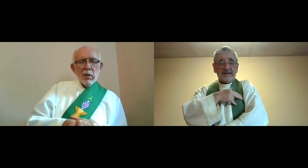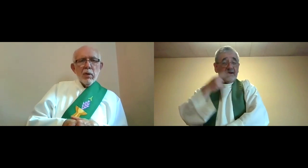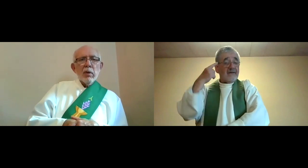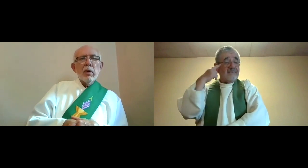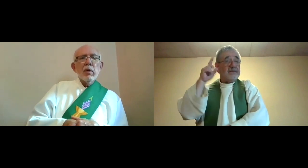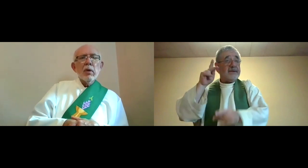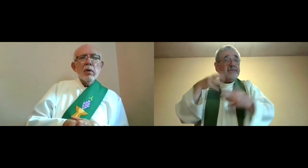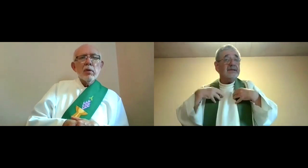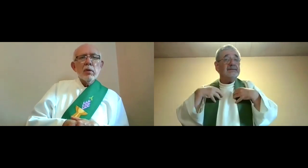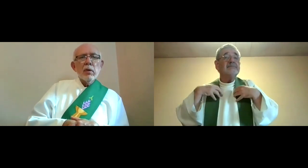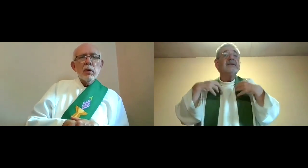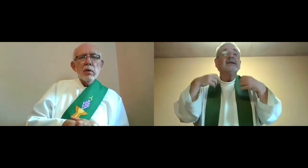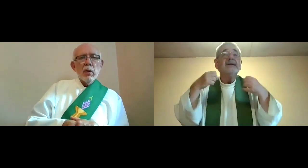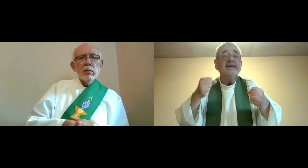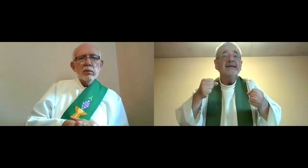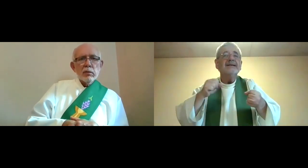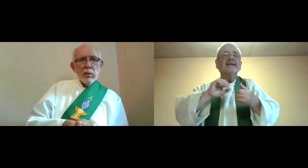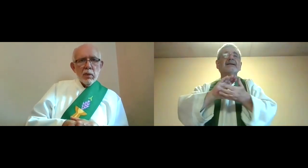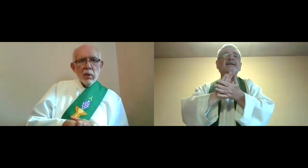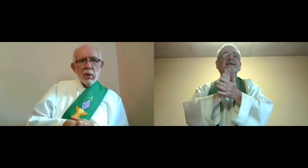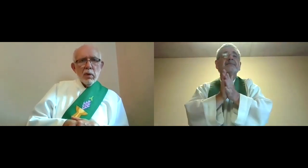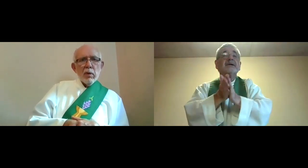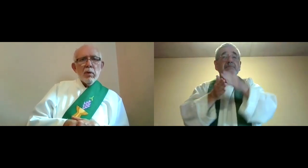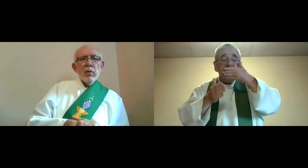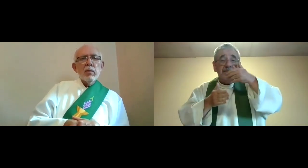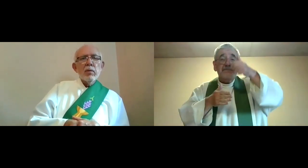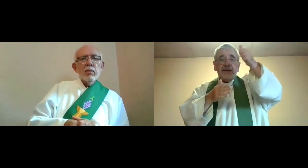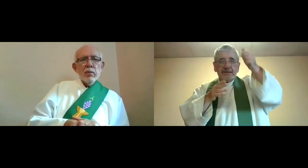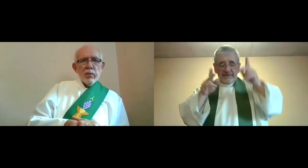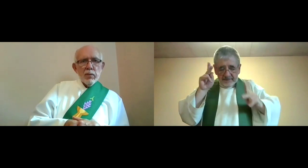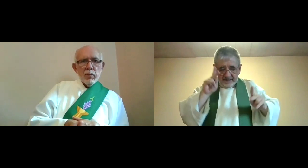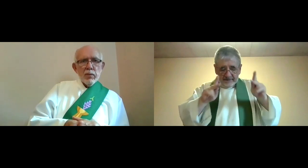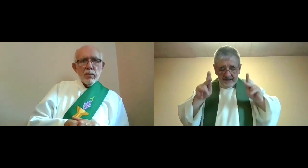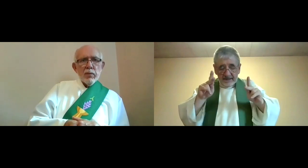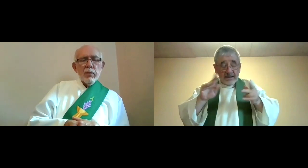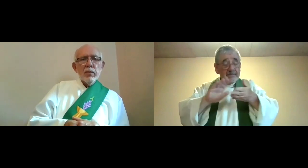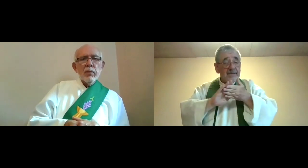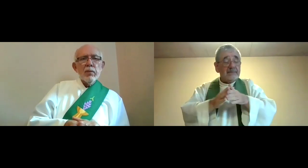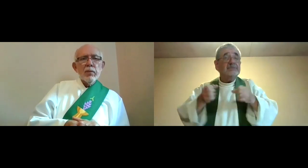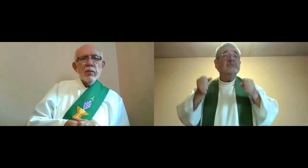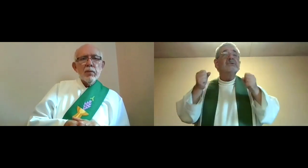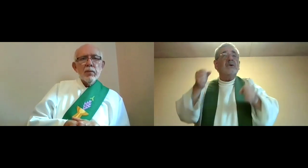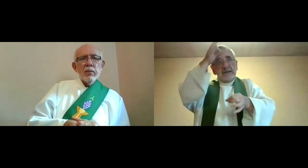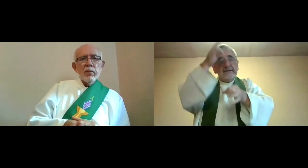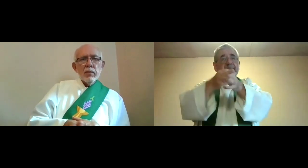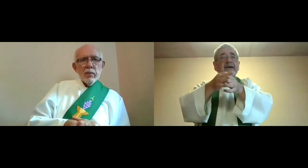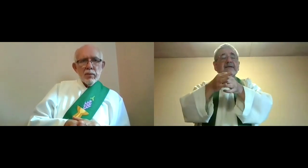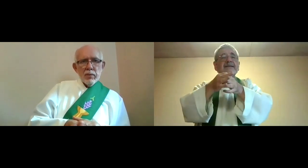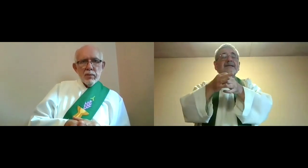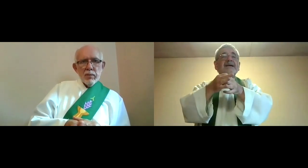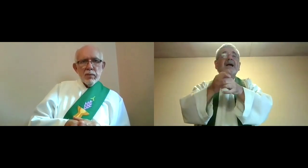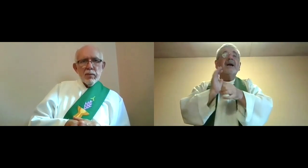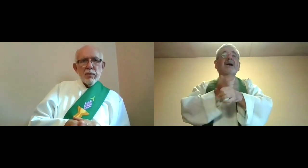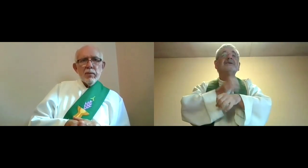his hospital here on earth, so that people can heal, to become better people,